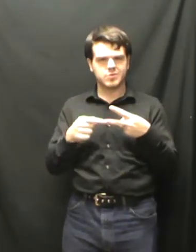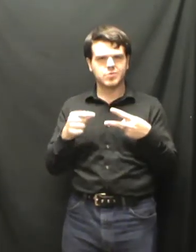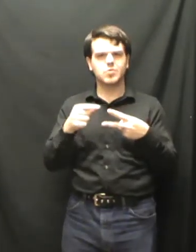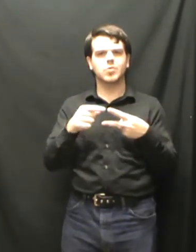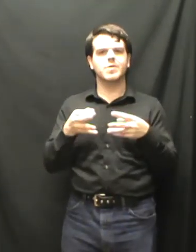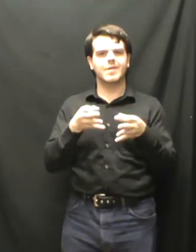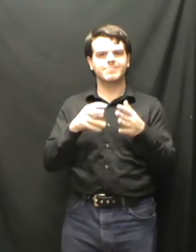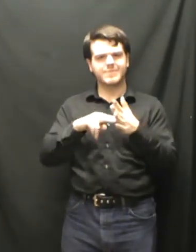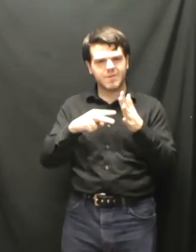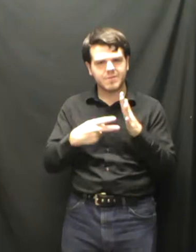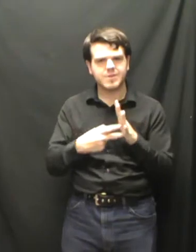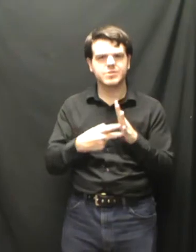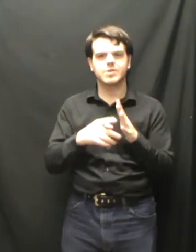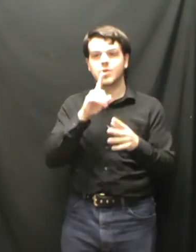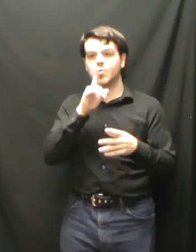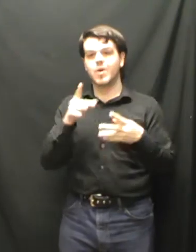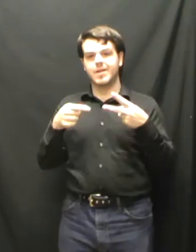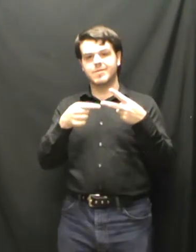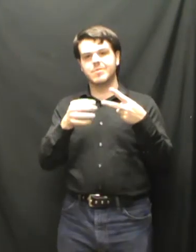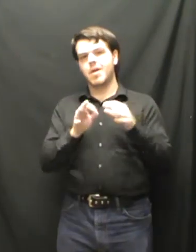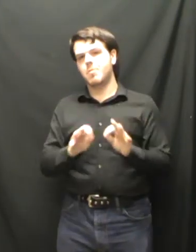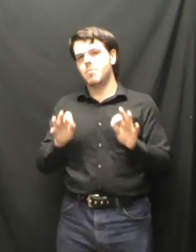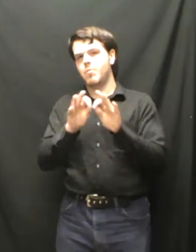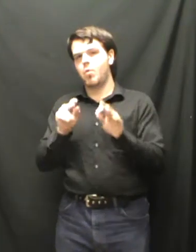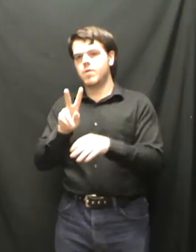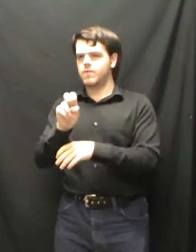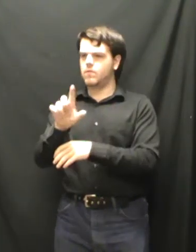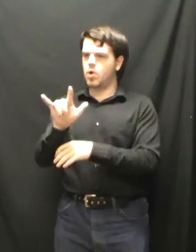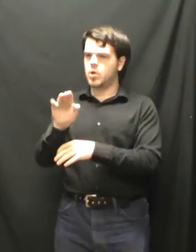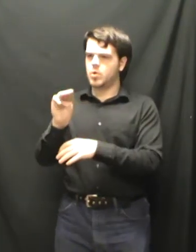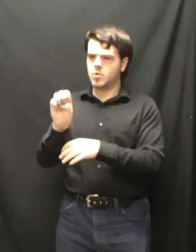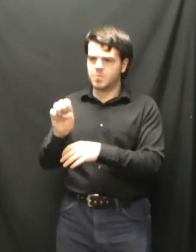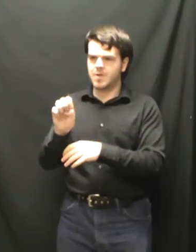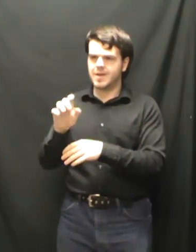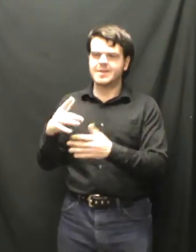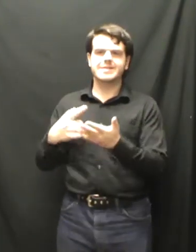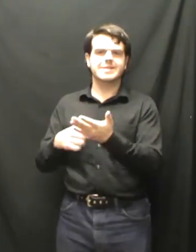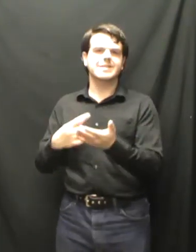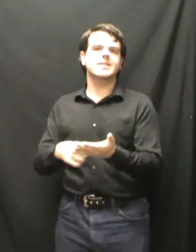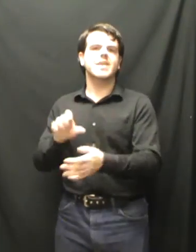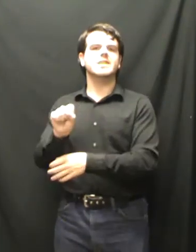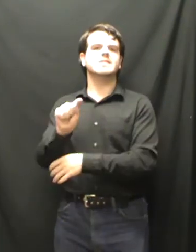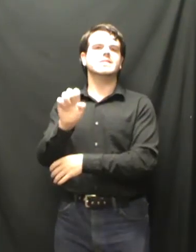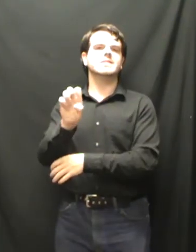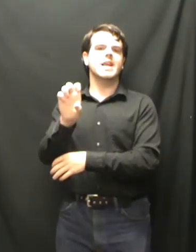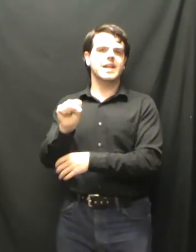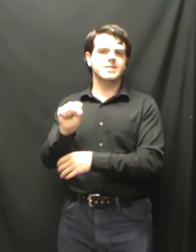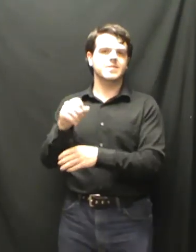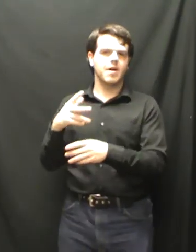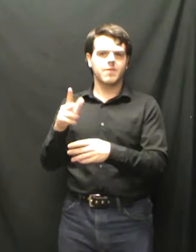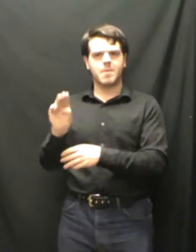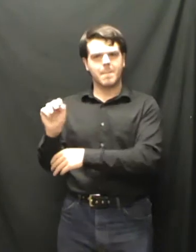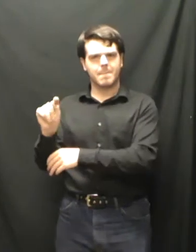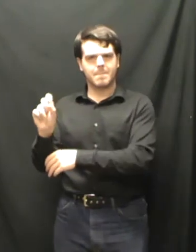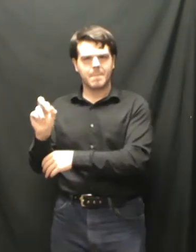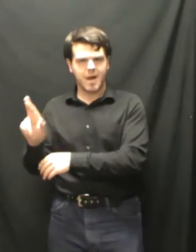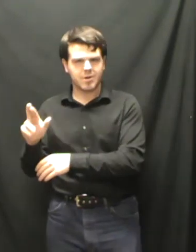when we look at the different phases or states of matter a little later. You've seen that there's a variety of examples of